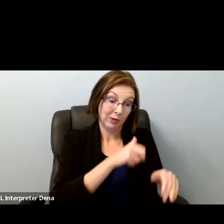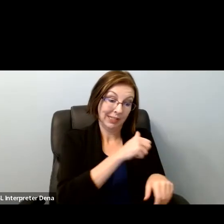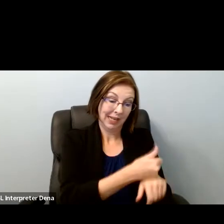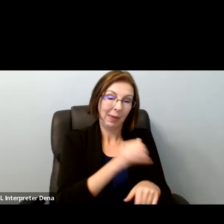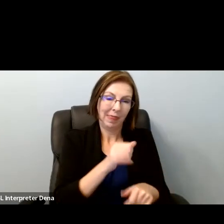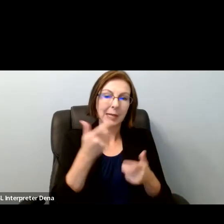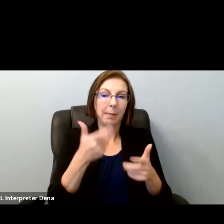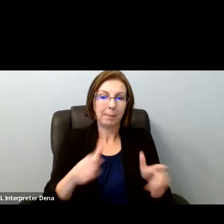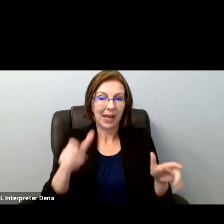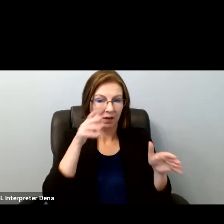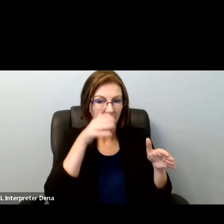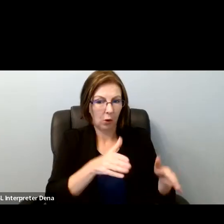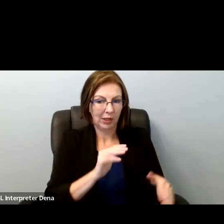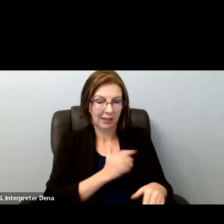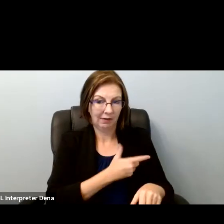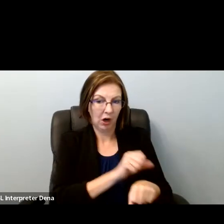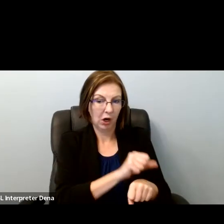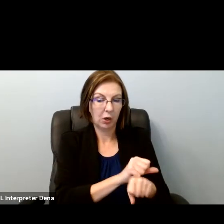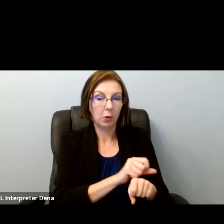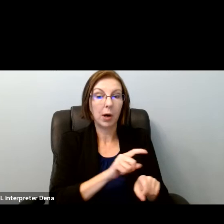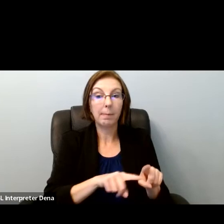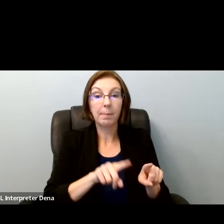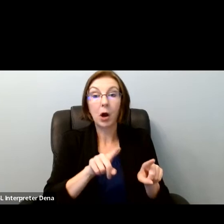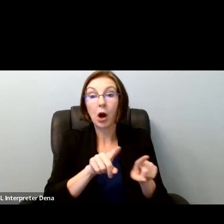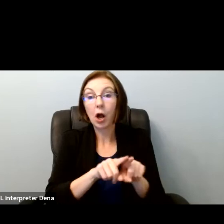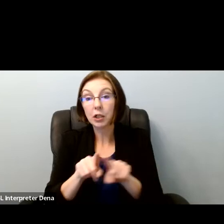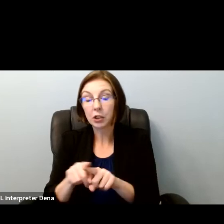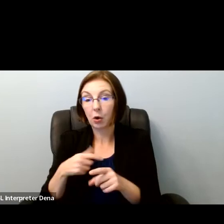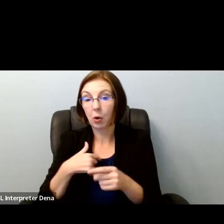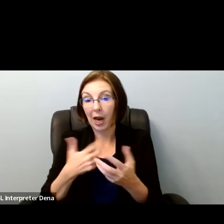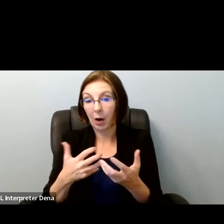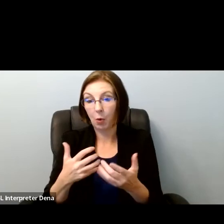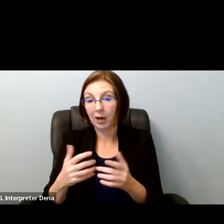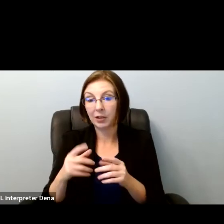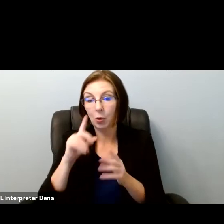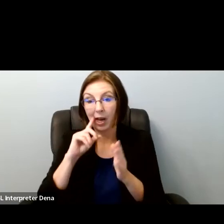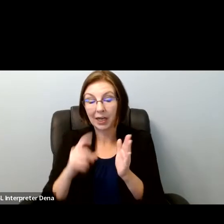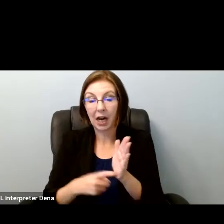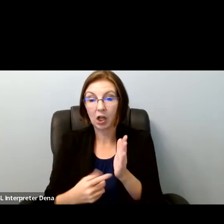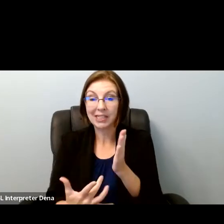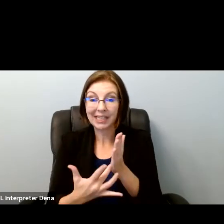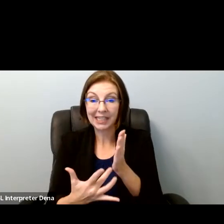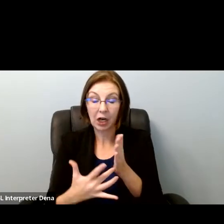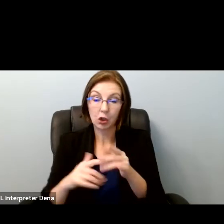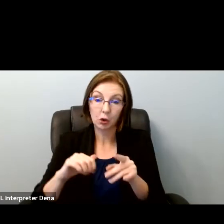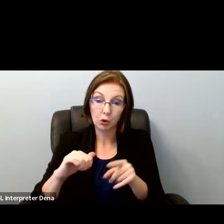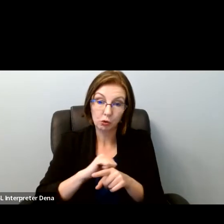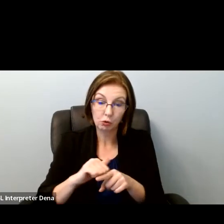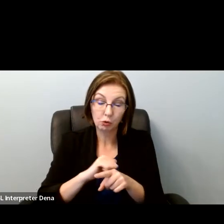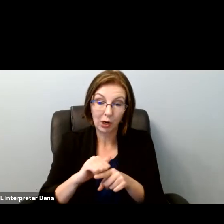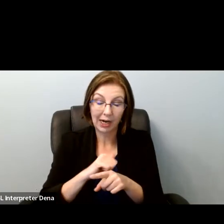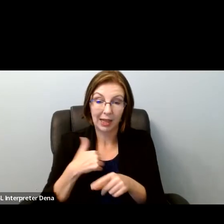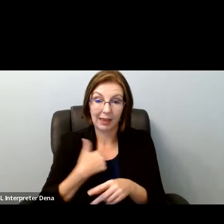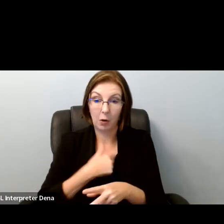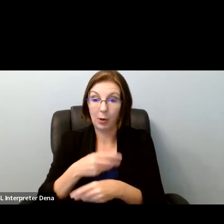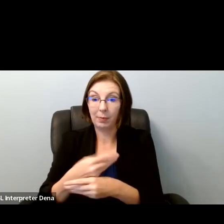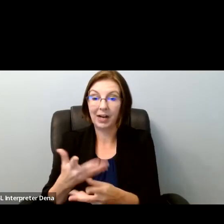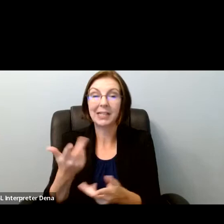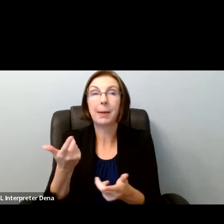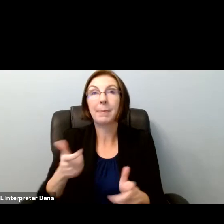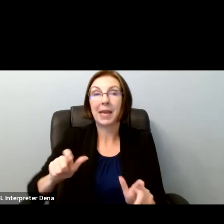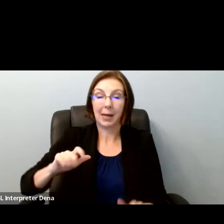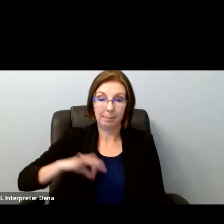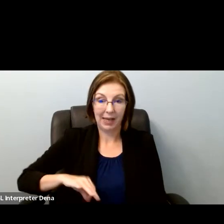do. But I do want to acknowledge the technical assistance and the training that we provide is a huge asset to the public and